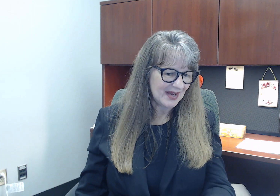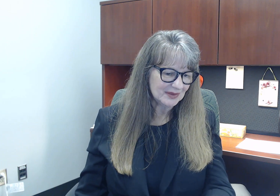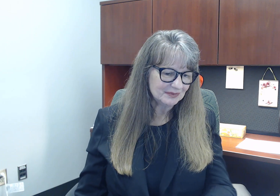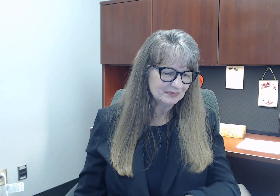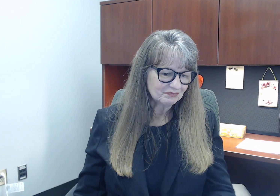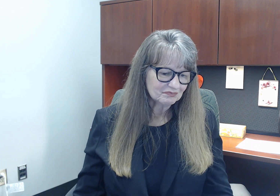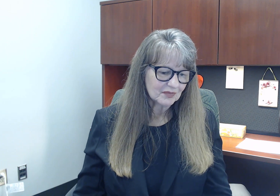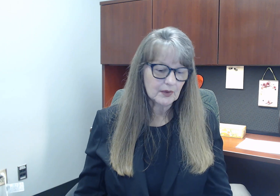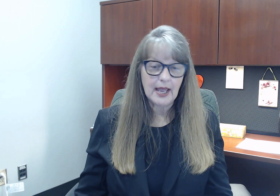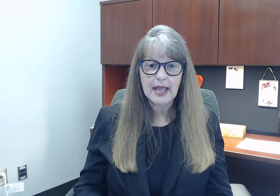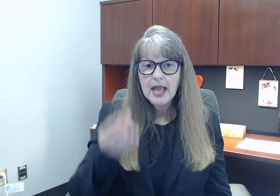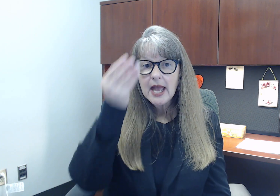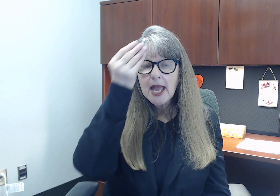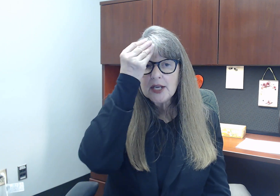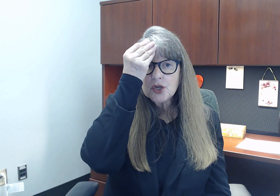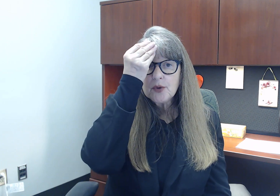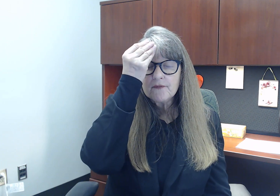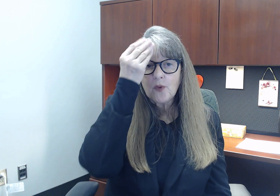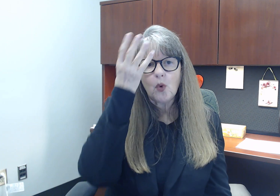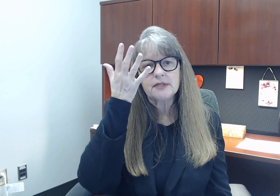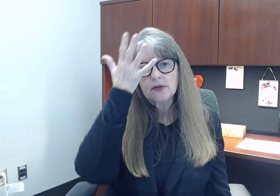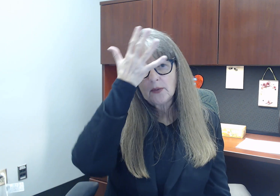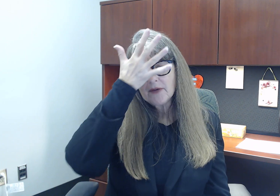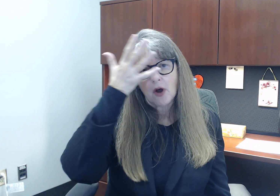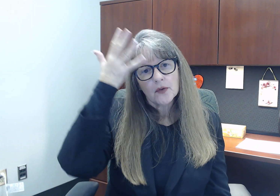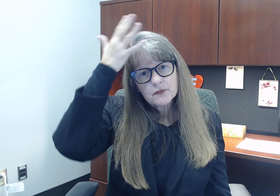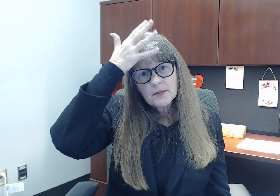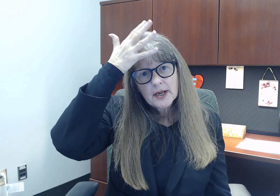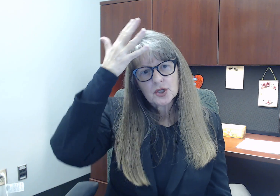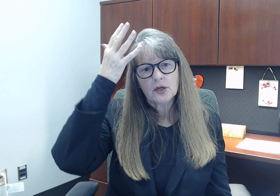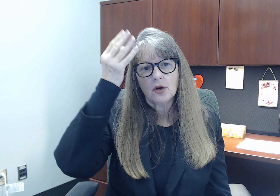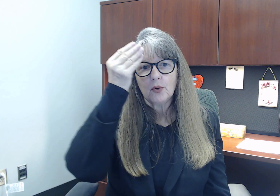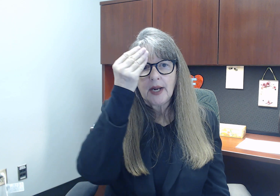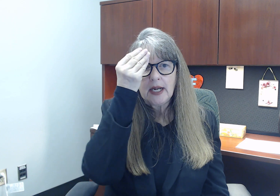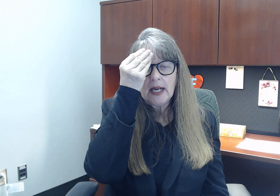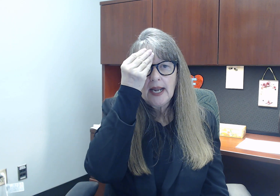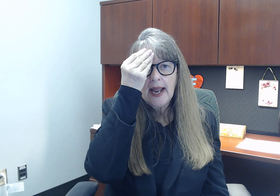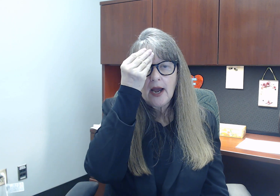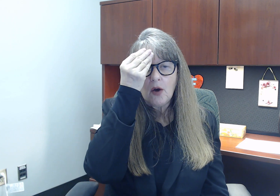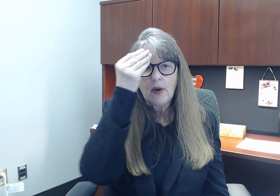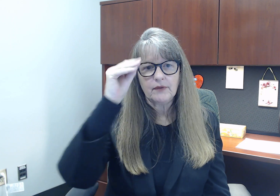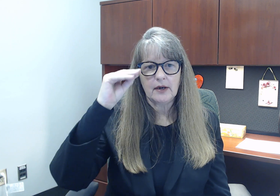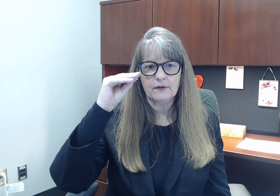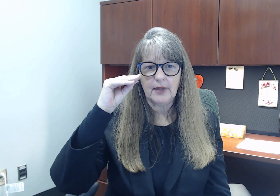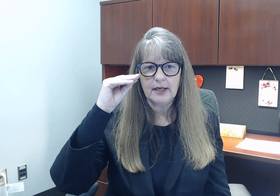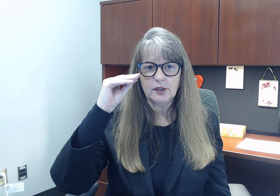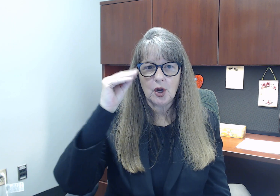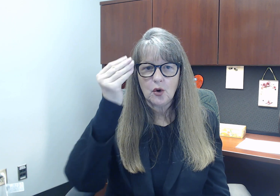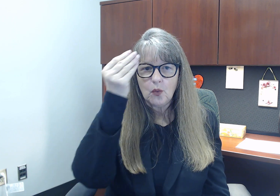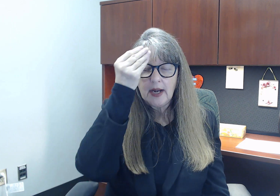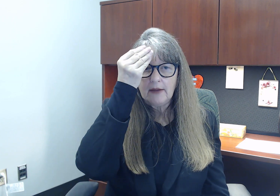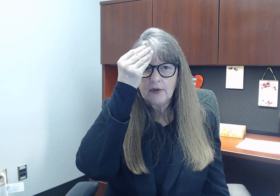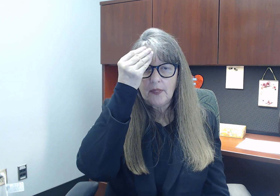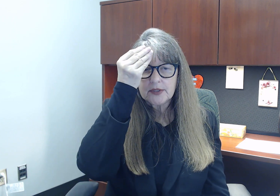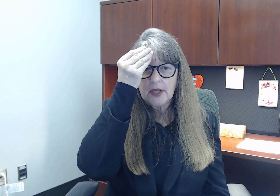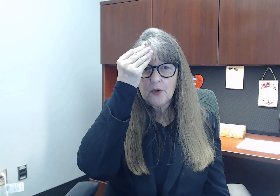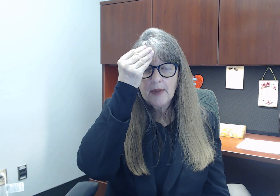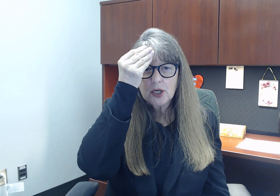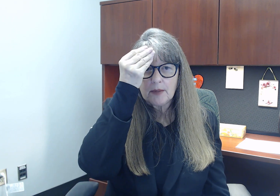one. Okay, and to inform. So now we have all this information in our brain, and now I've got a flattened O, and I've got this information I'm holding